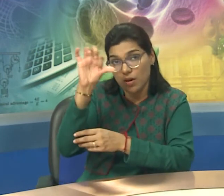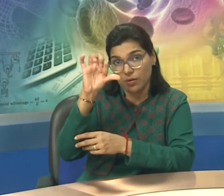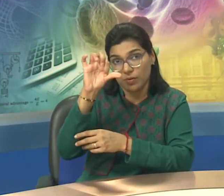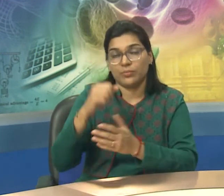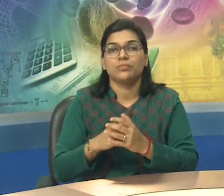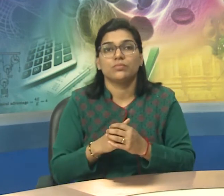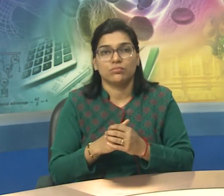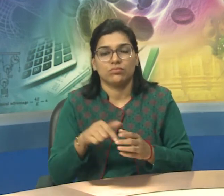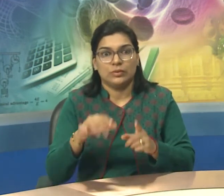Ninth point,